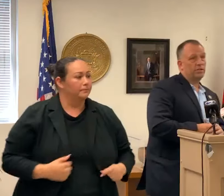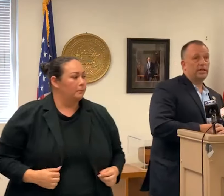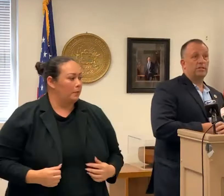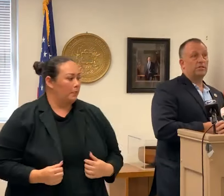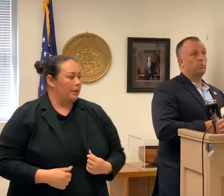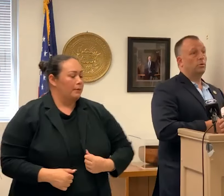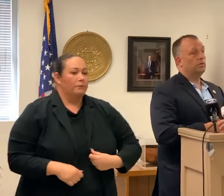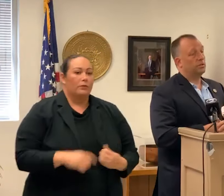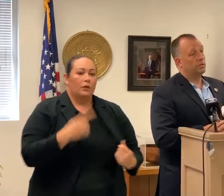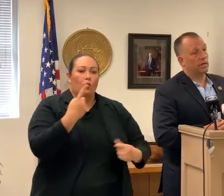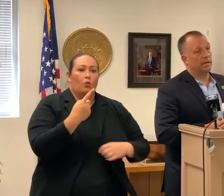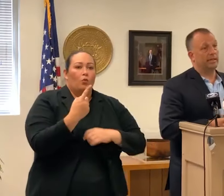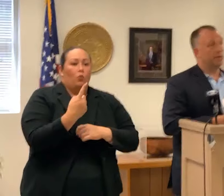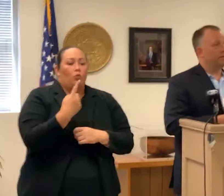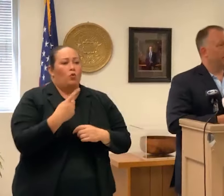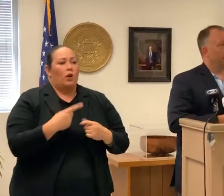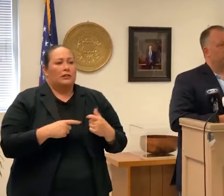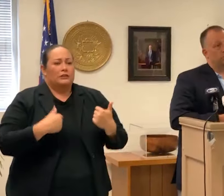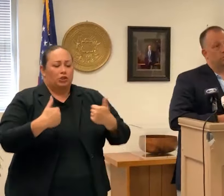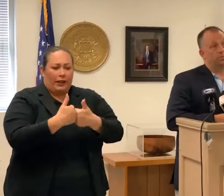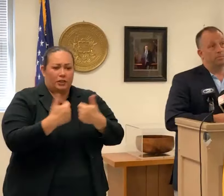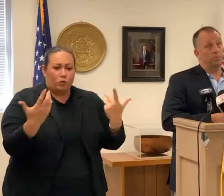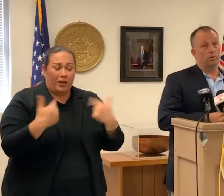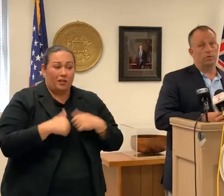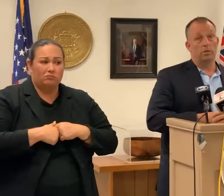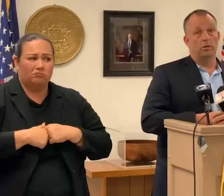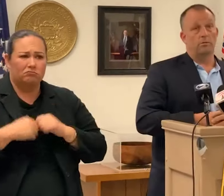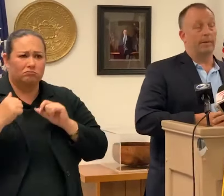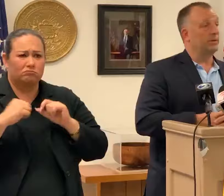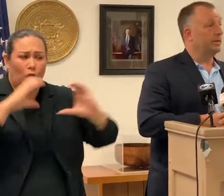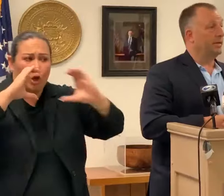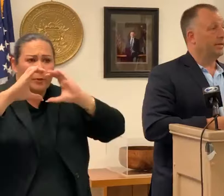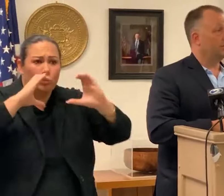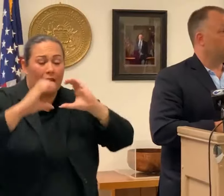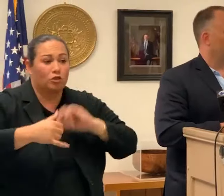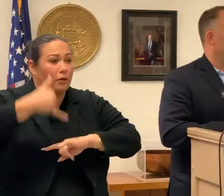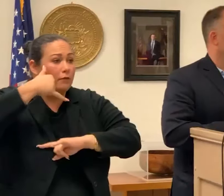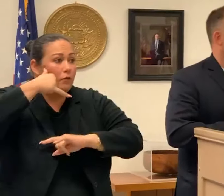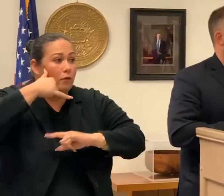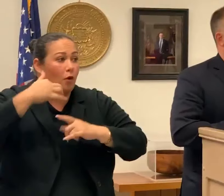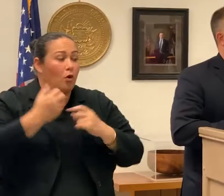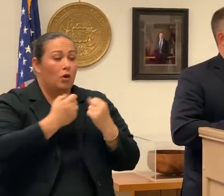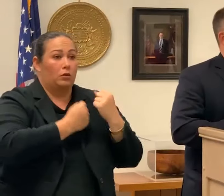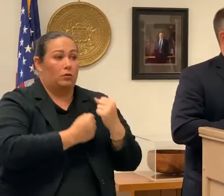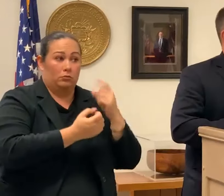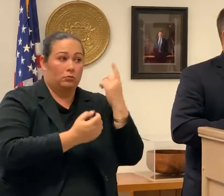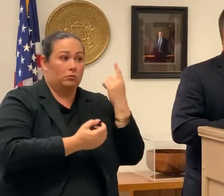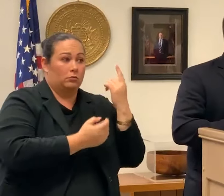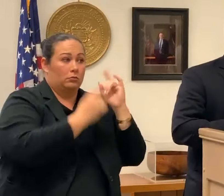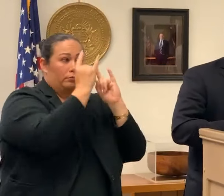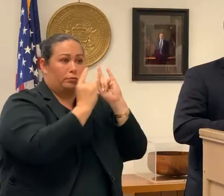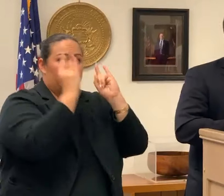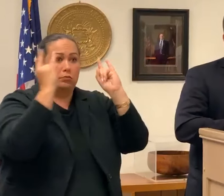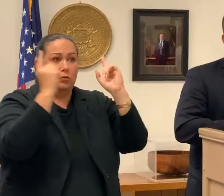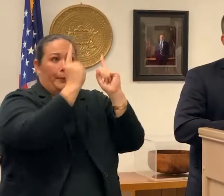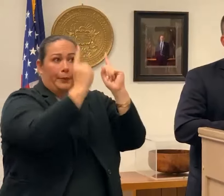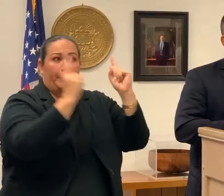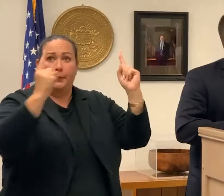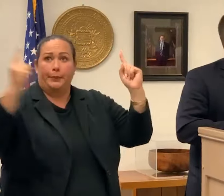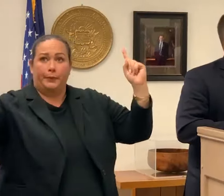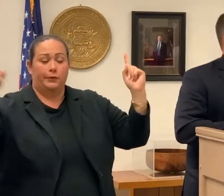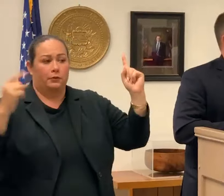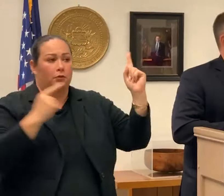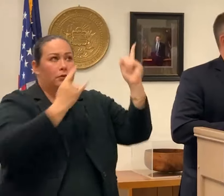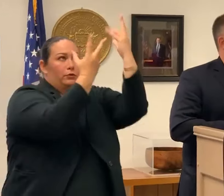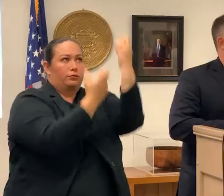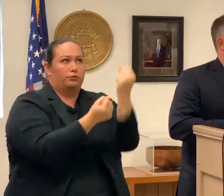Again, one of the challenges was telecommunications were rapidly being destroyed, which is, you know,